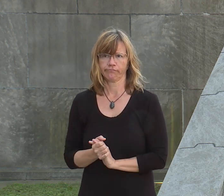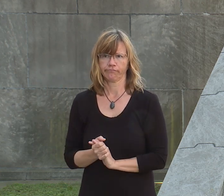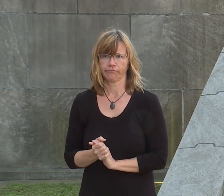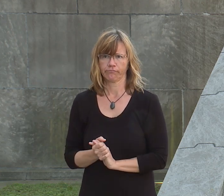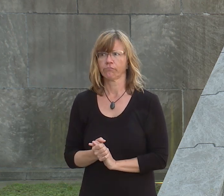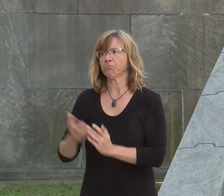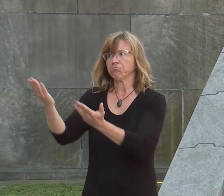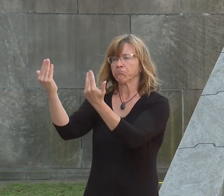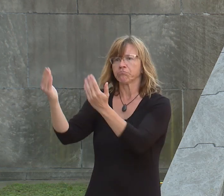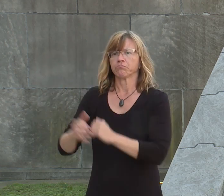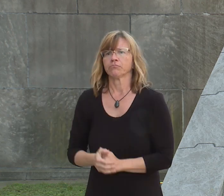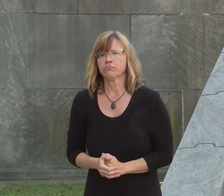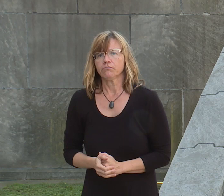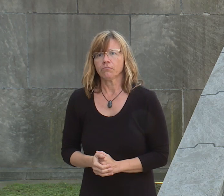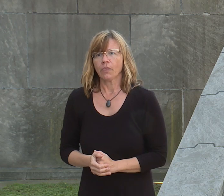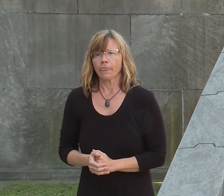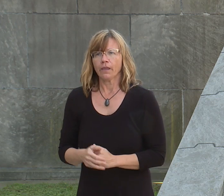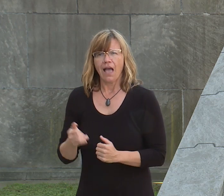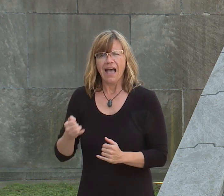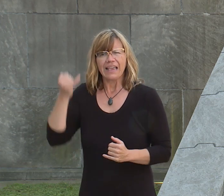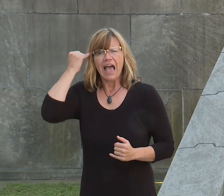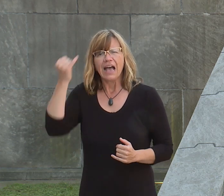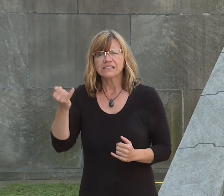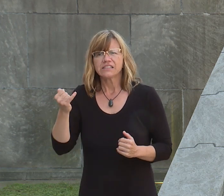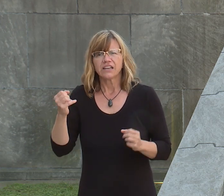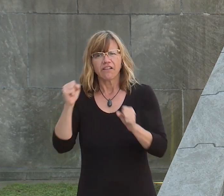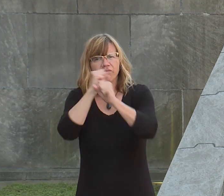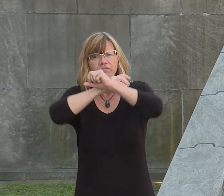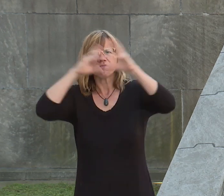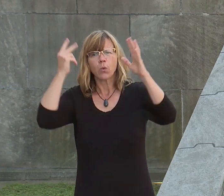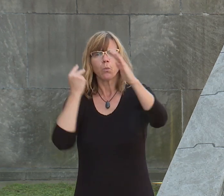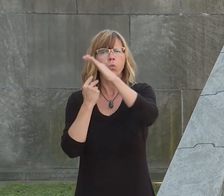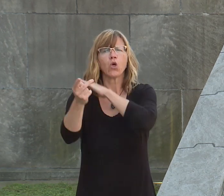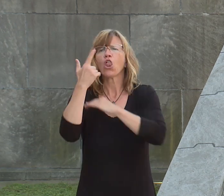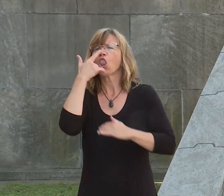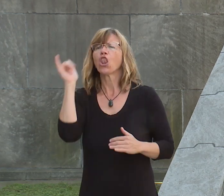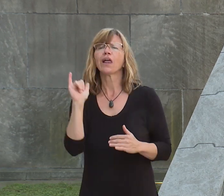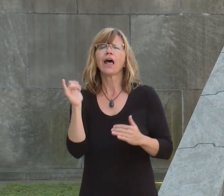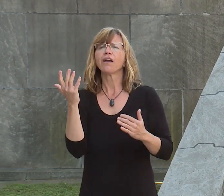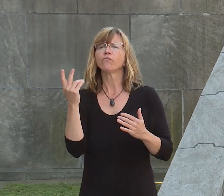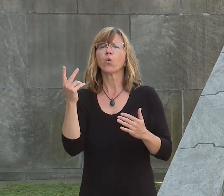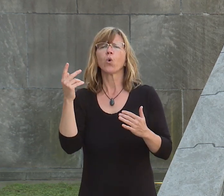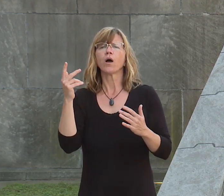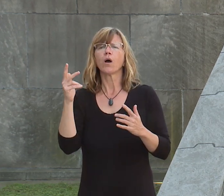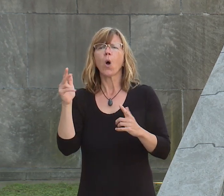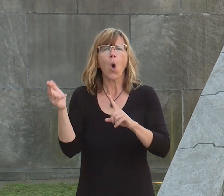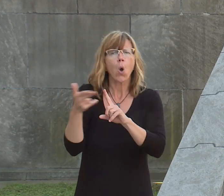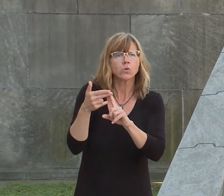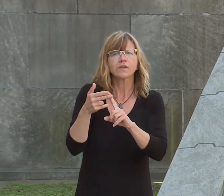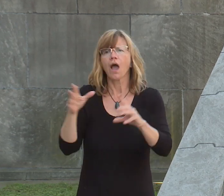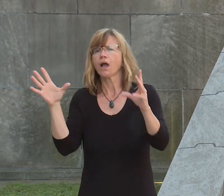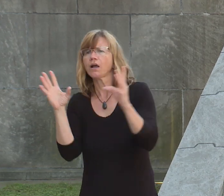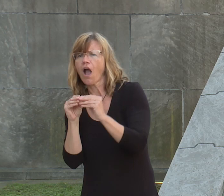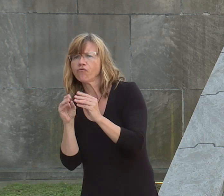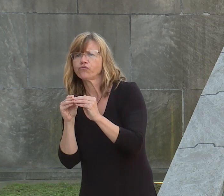All right, go ahead. Do you have any indication right now of what the forecast is looking like to bring these events back?